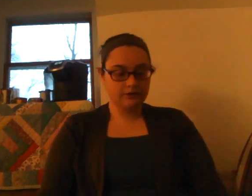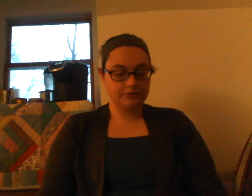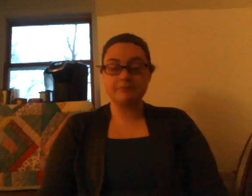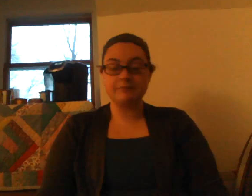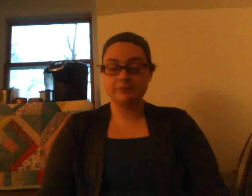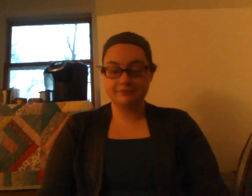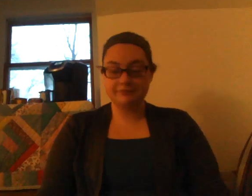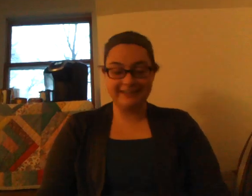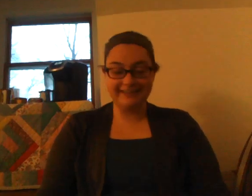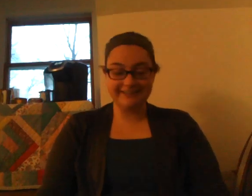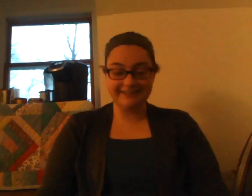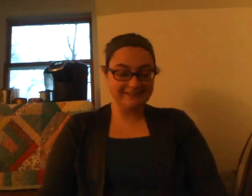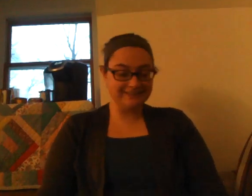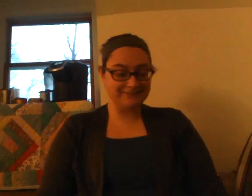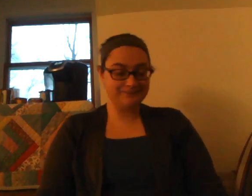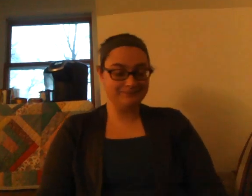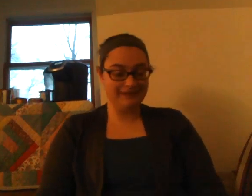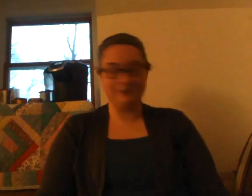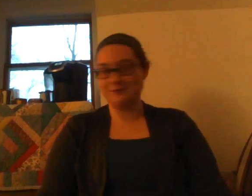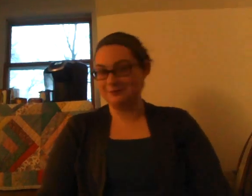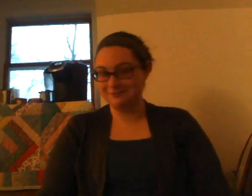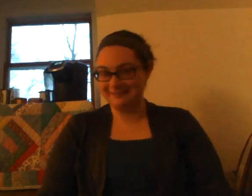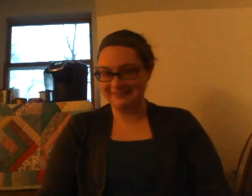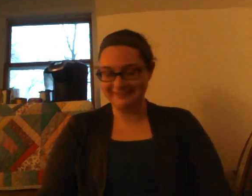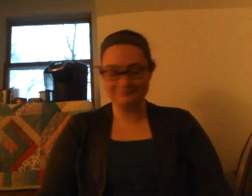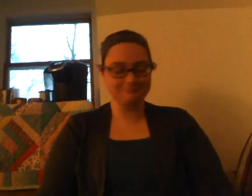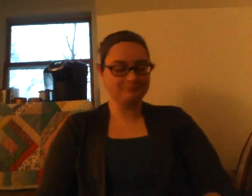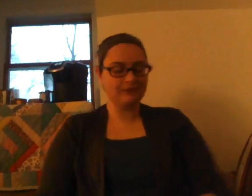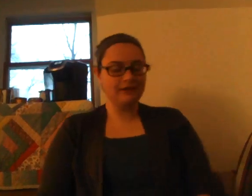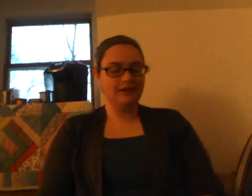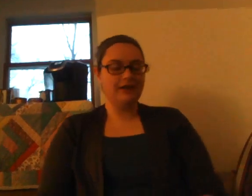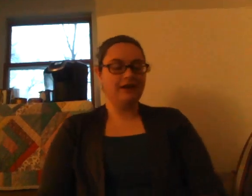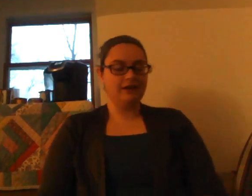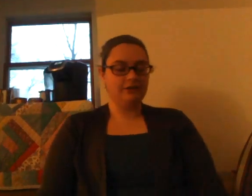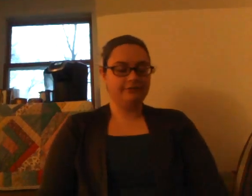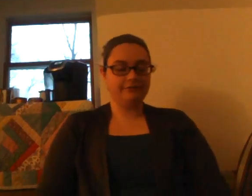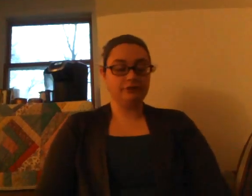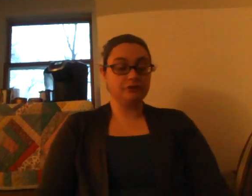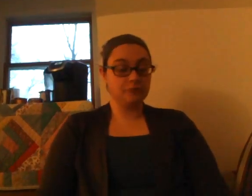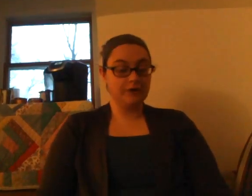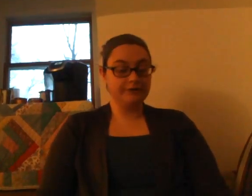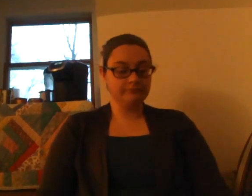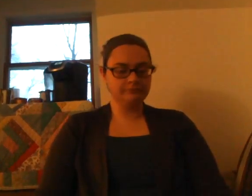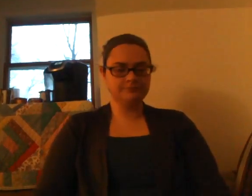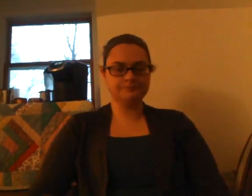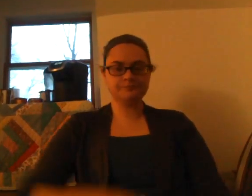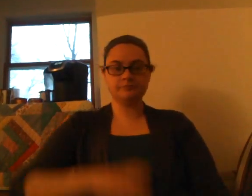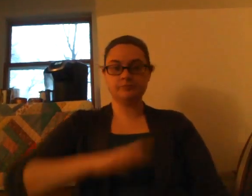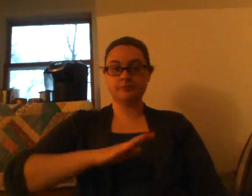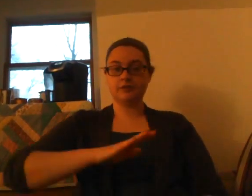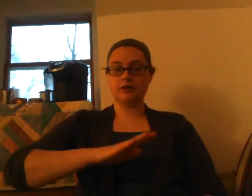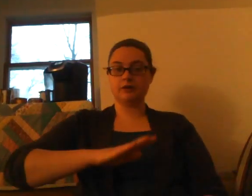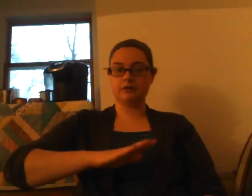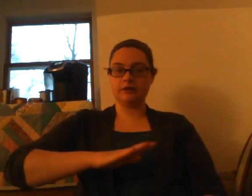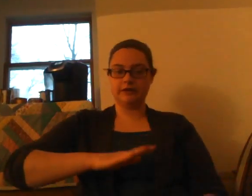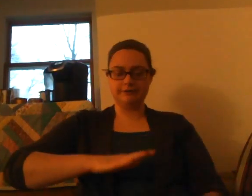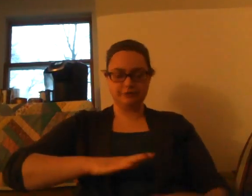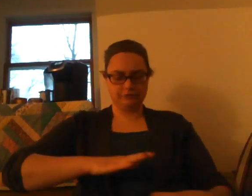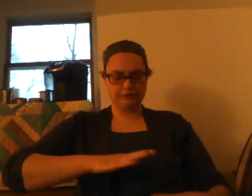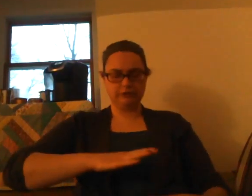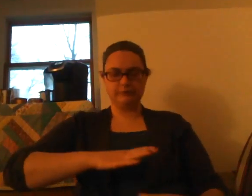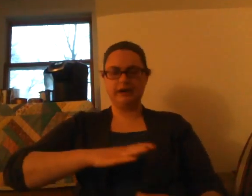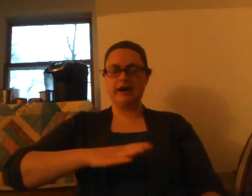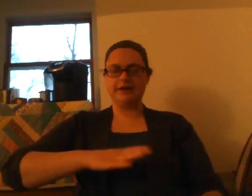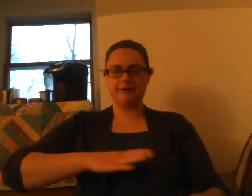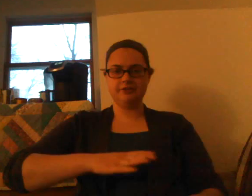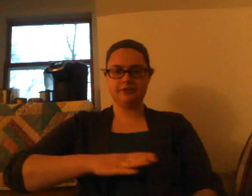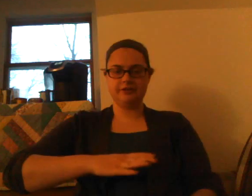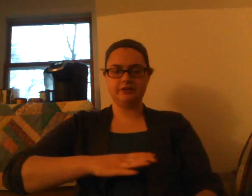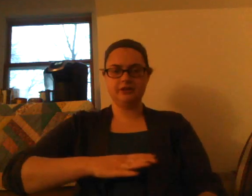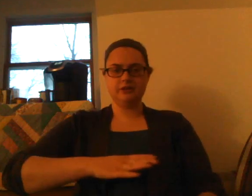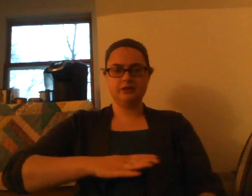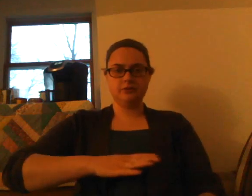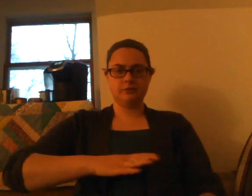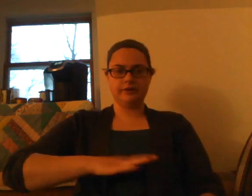Time for feelings. How are you feeling? The first one, I'm going to have to do it a little bit higher than where it